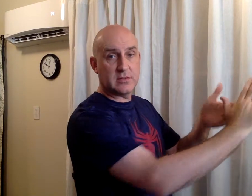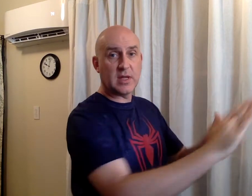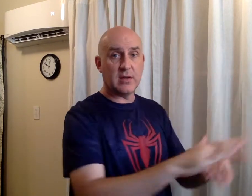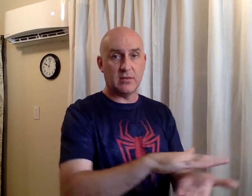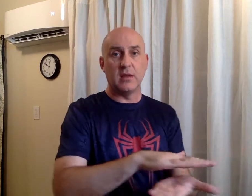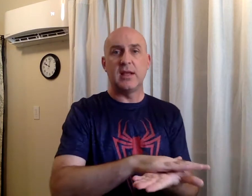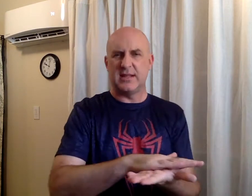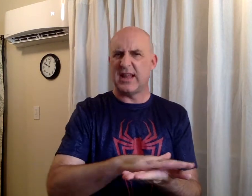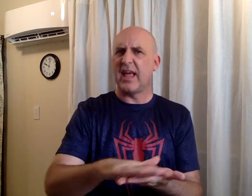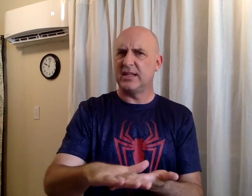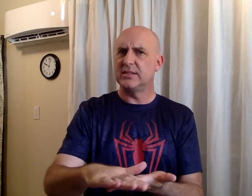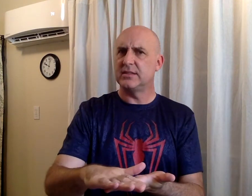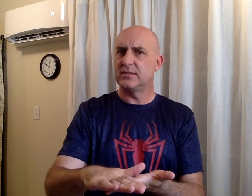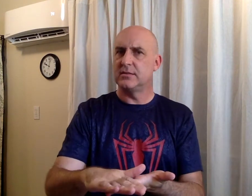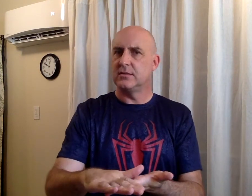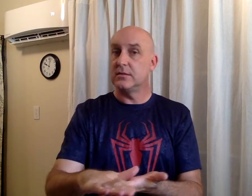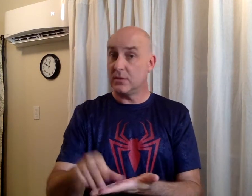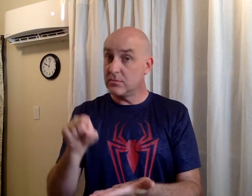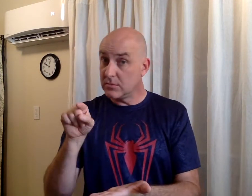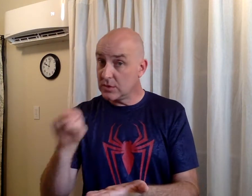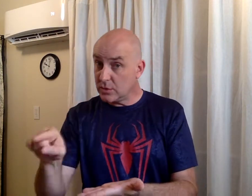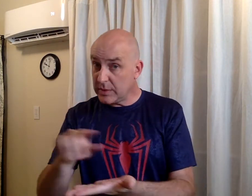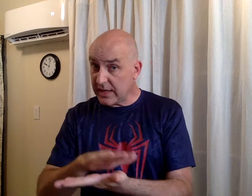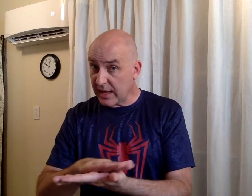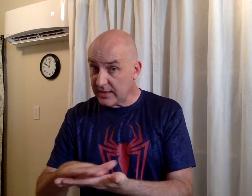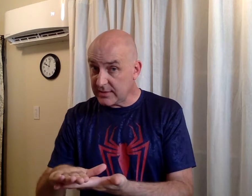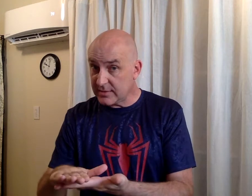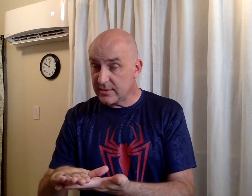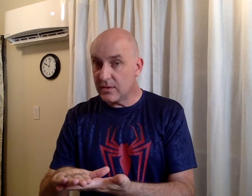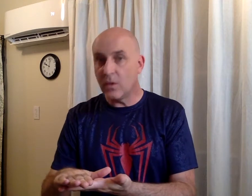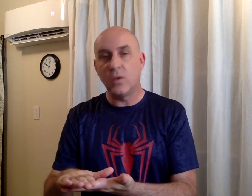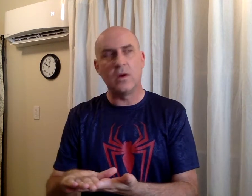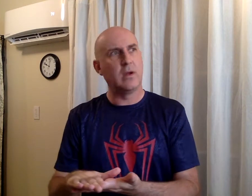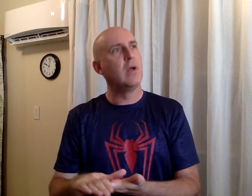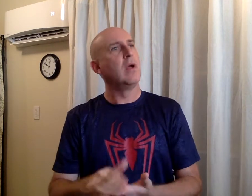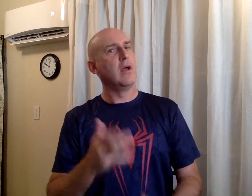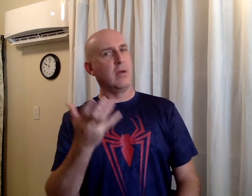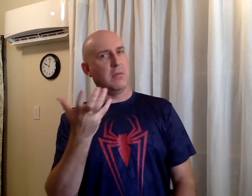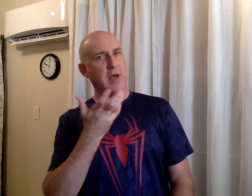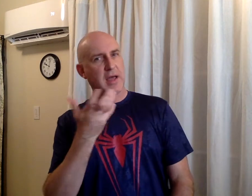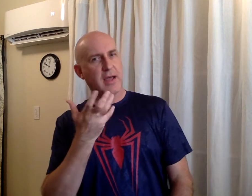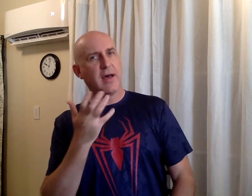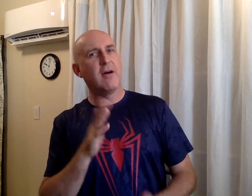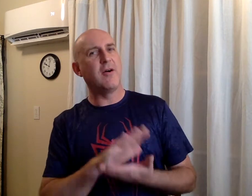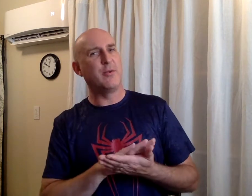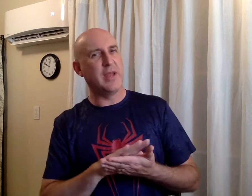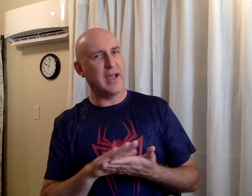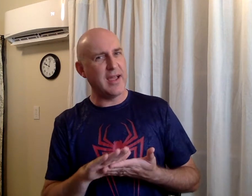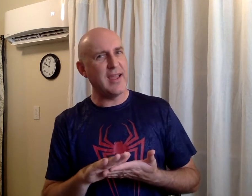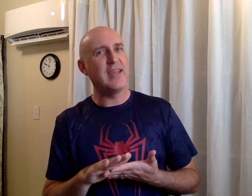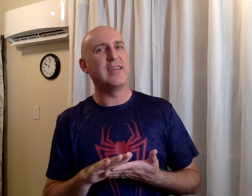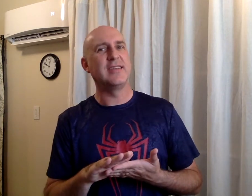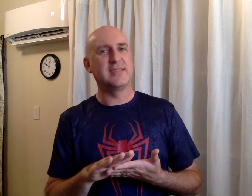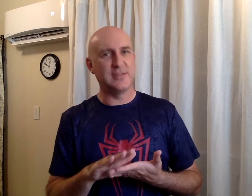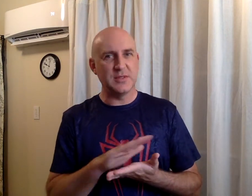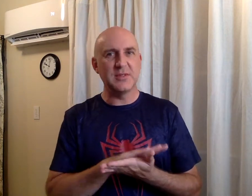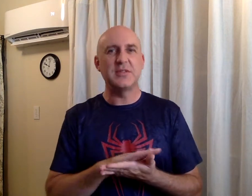Okay? Nice. So, you be nice. Or, wow, nice. You did a good